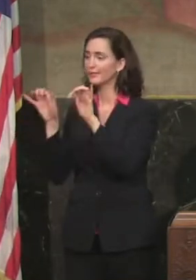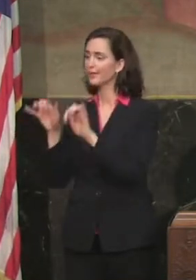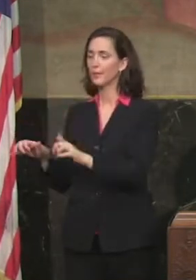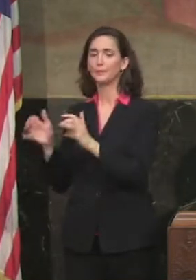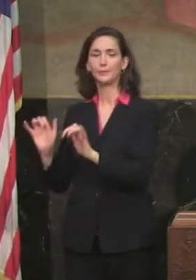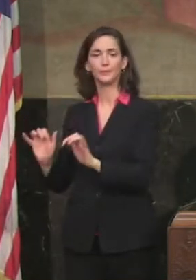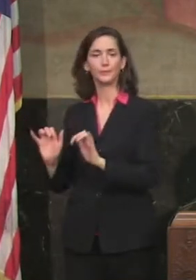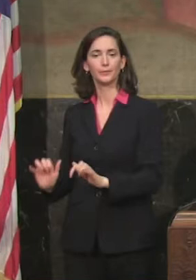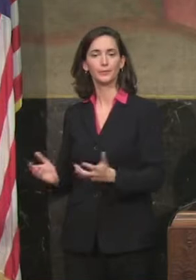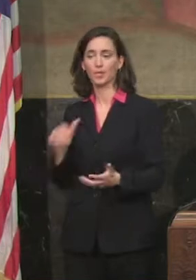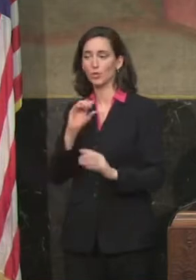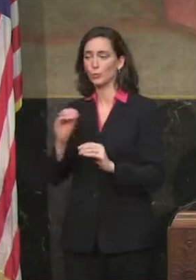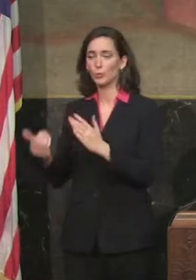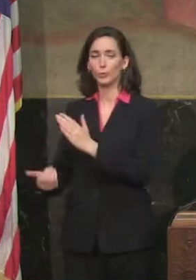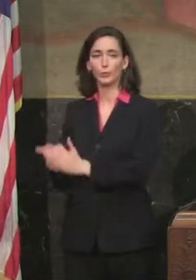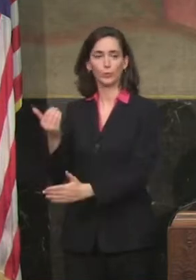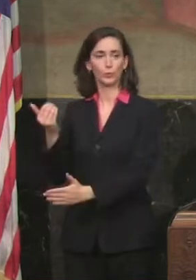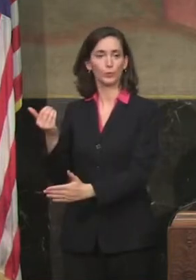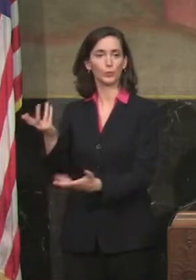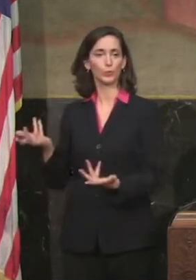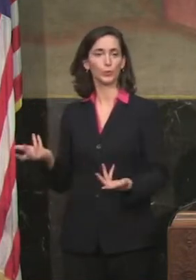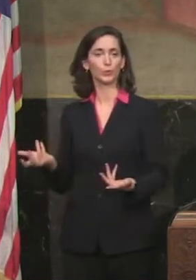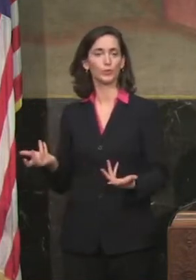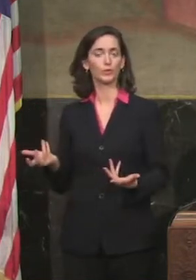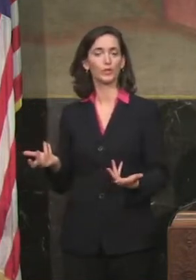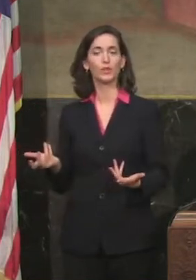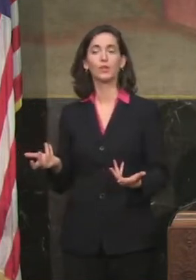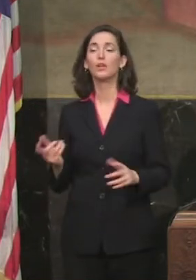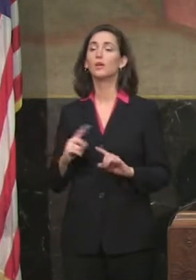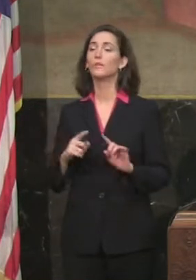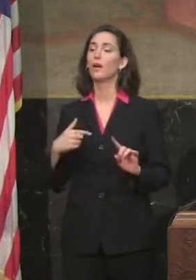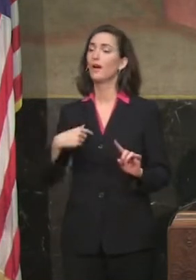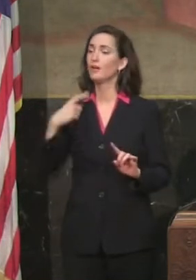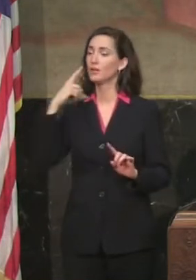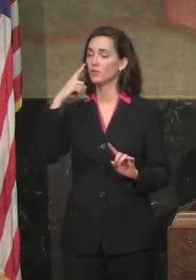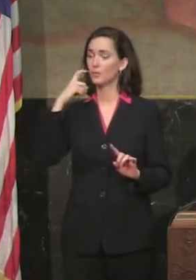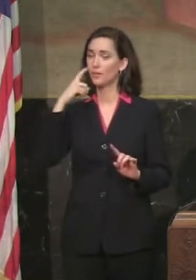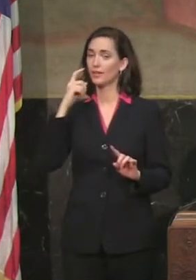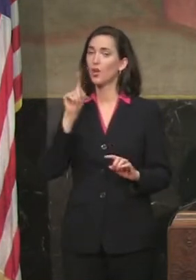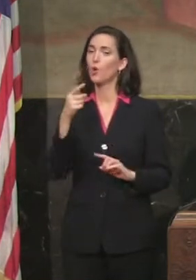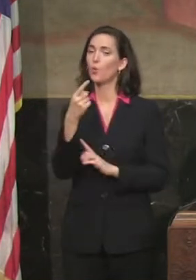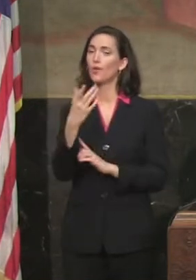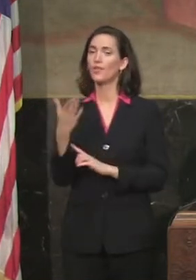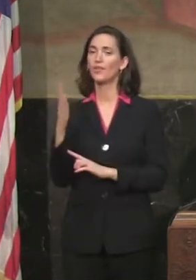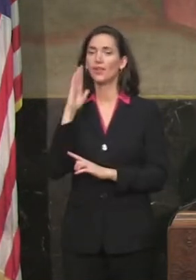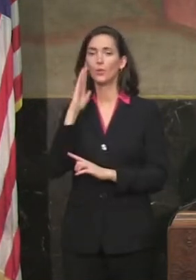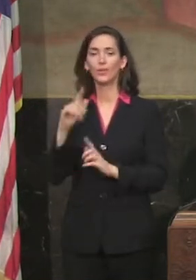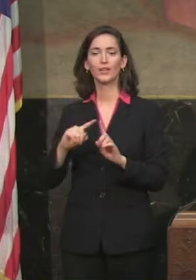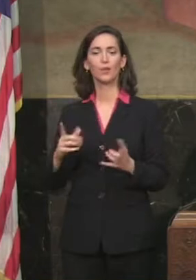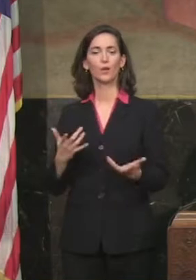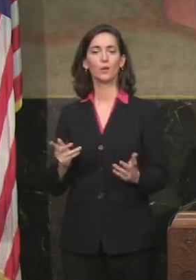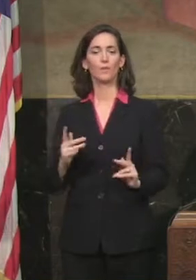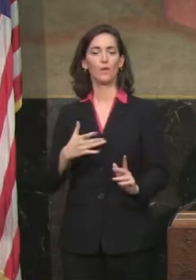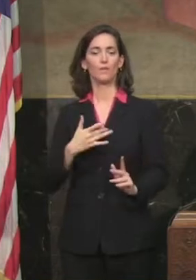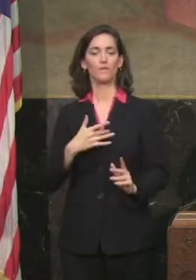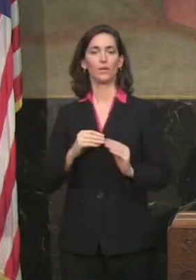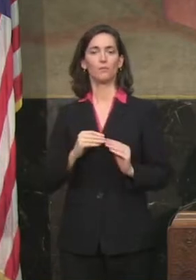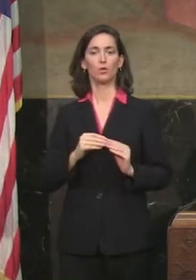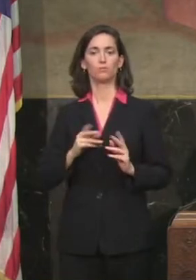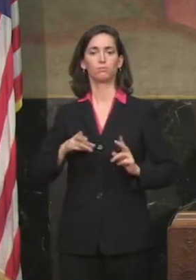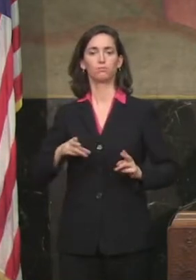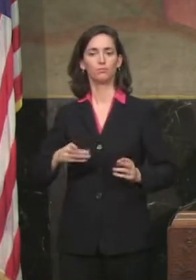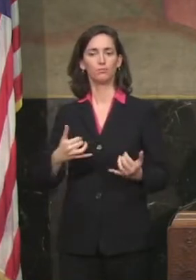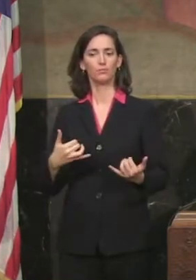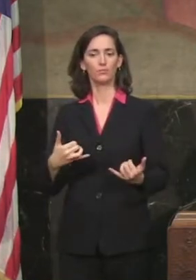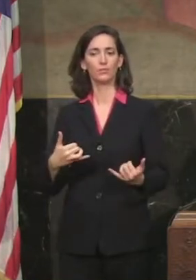different. I do suspect that if there's one thing that will be different, it'll be the sense of urgency, because as we get